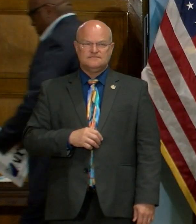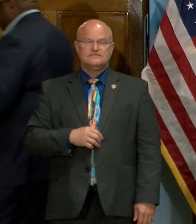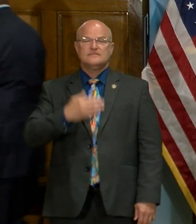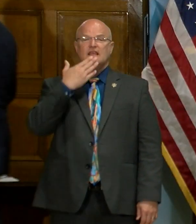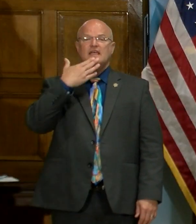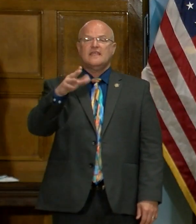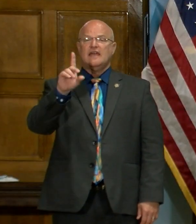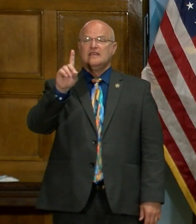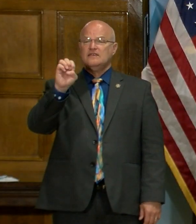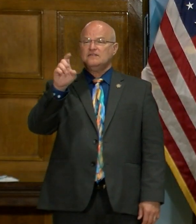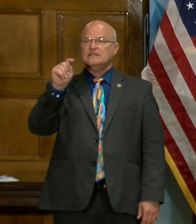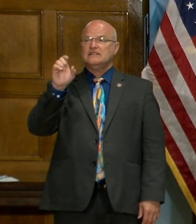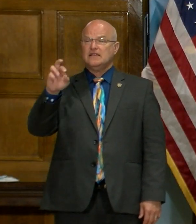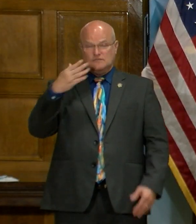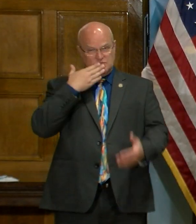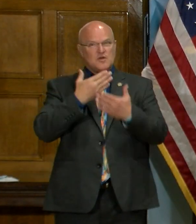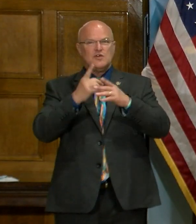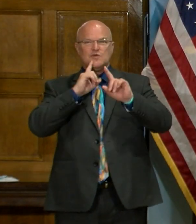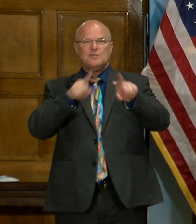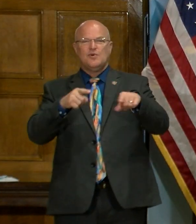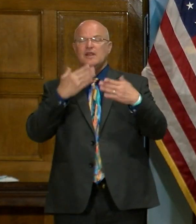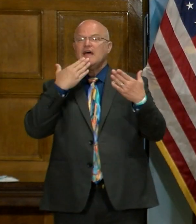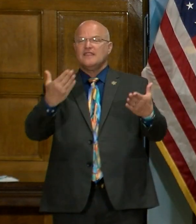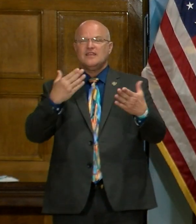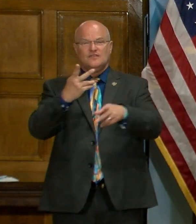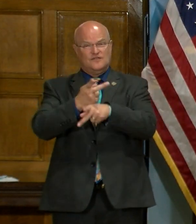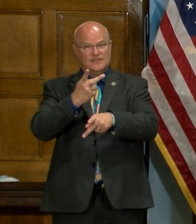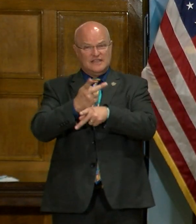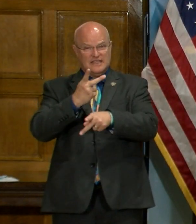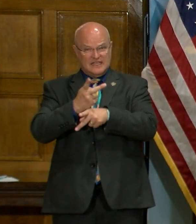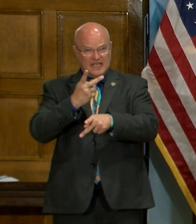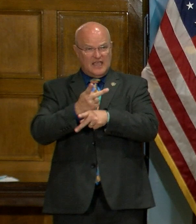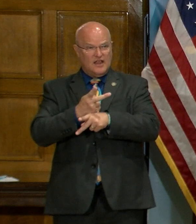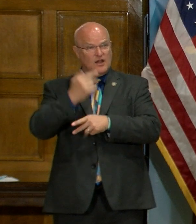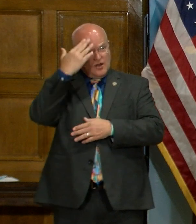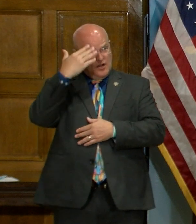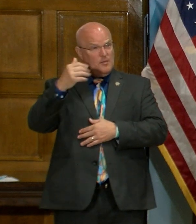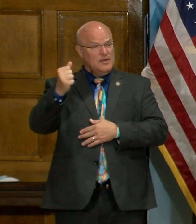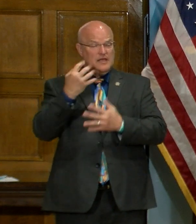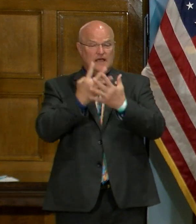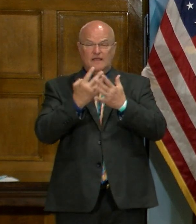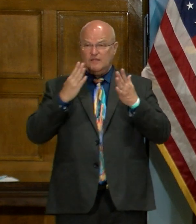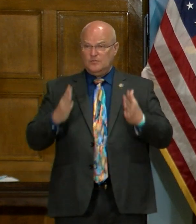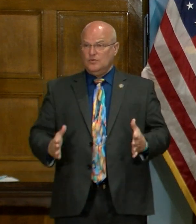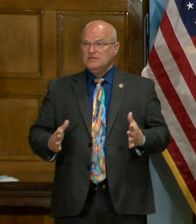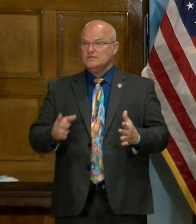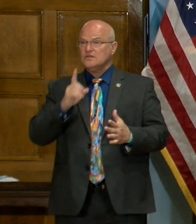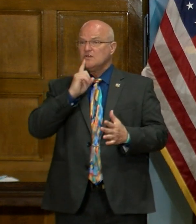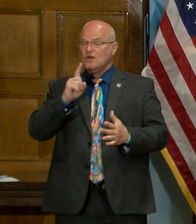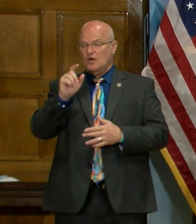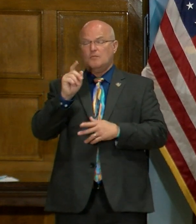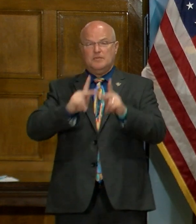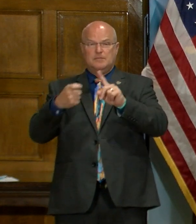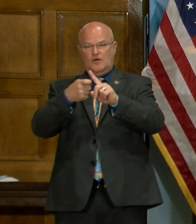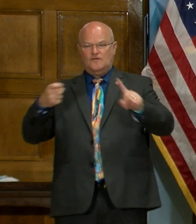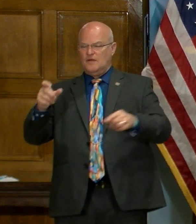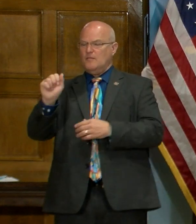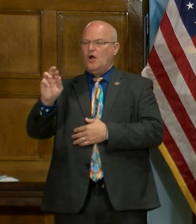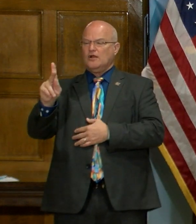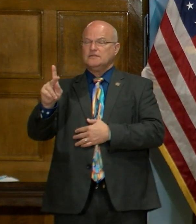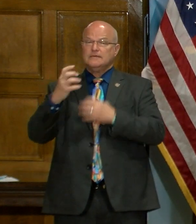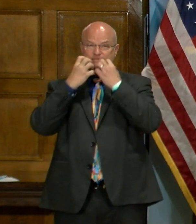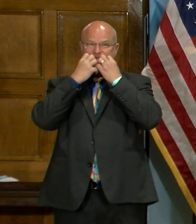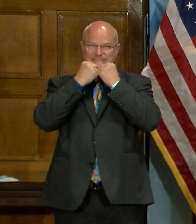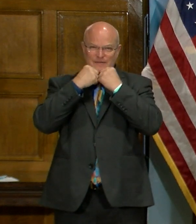Thank you, Dexter, and that's a good report. Appreciate the care because the inmates are Kansans. We